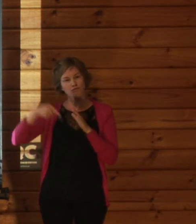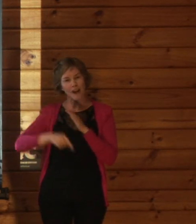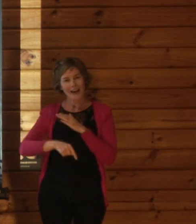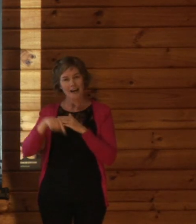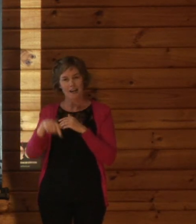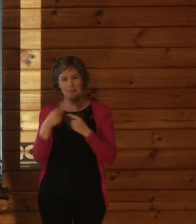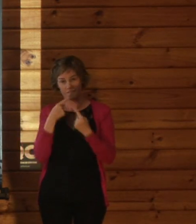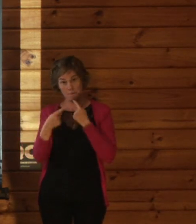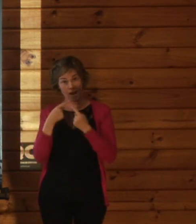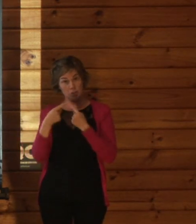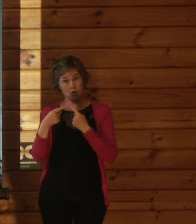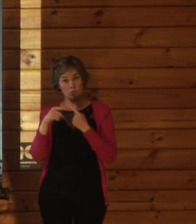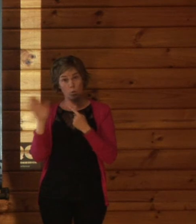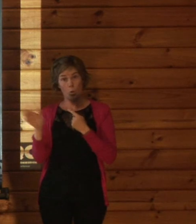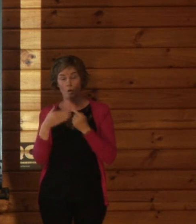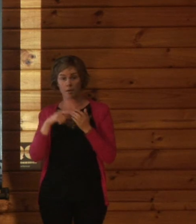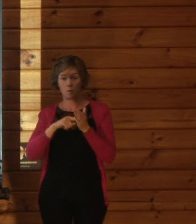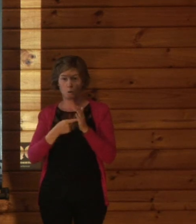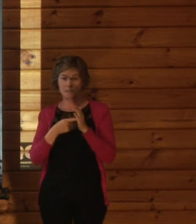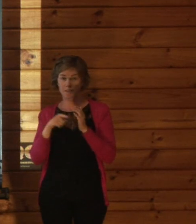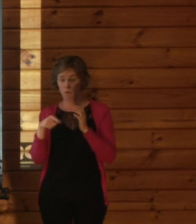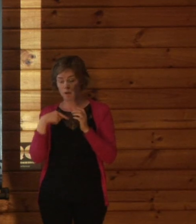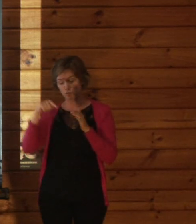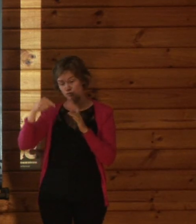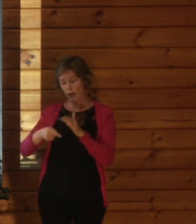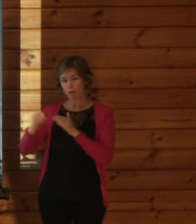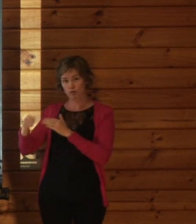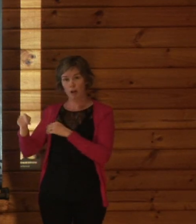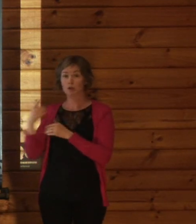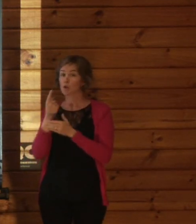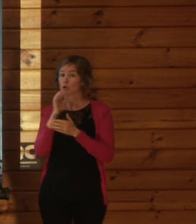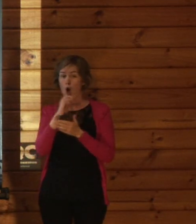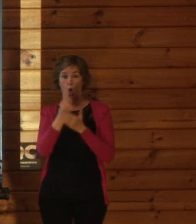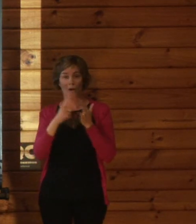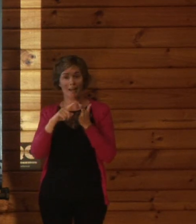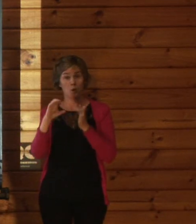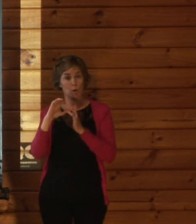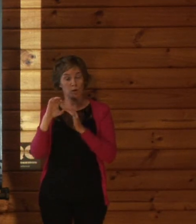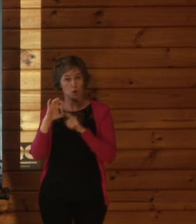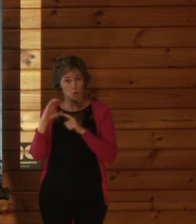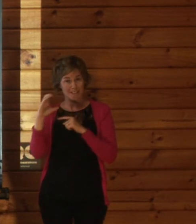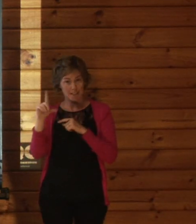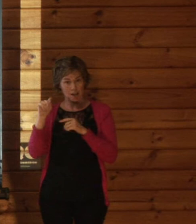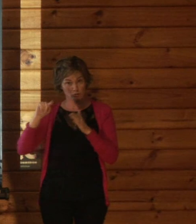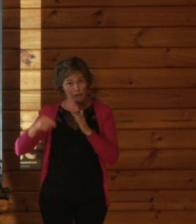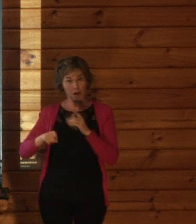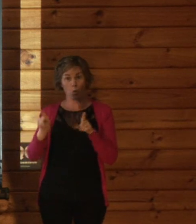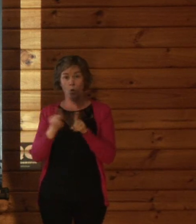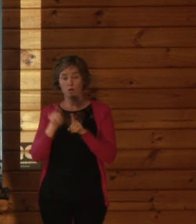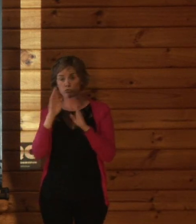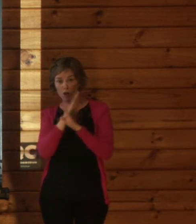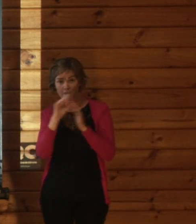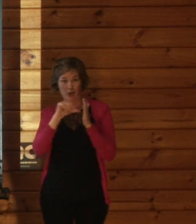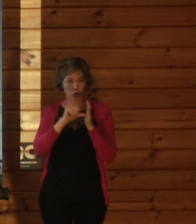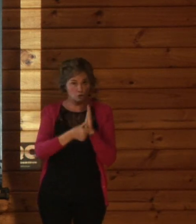and it's not just TQC who's done that drilling, it's all the private insurers, all the other engineers in town all contribute to a shared database. And so if